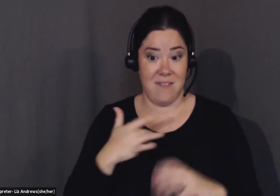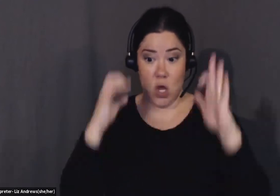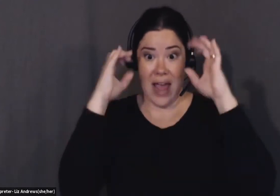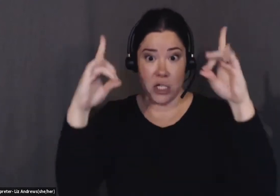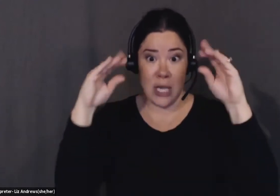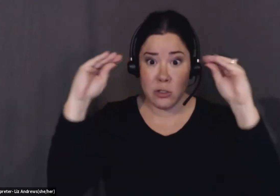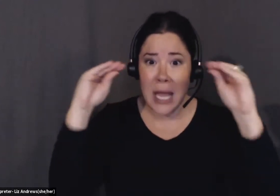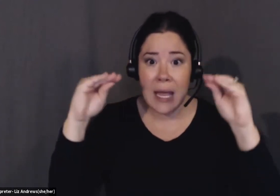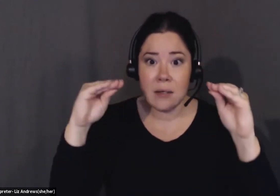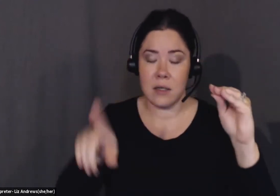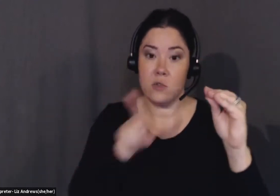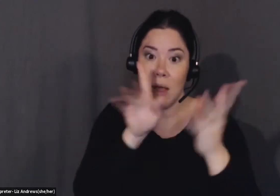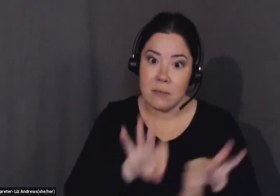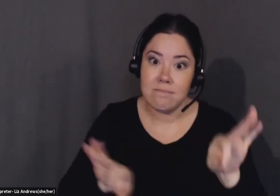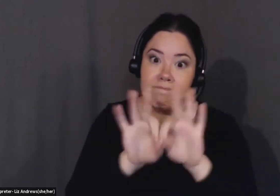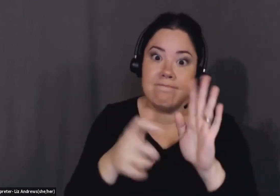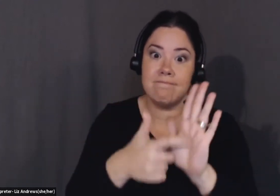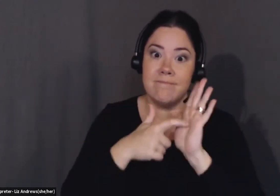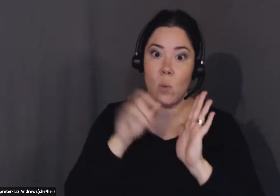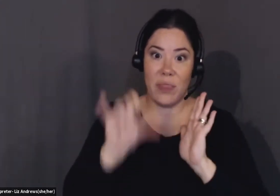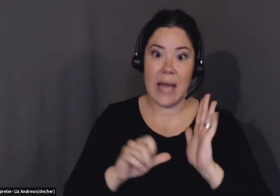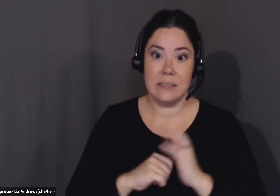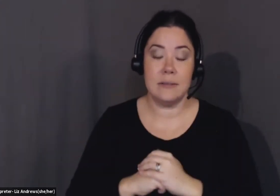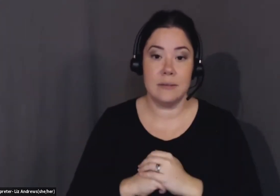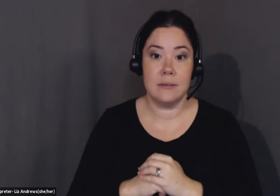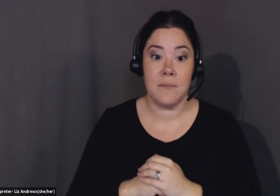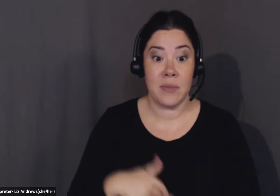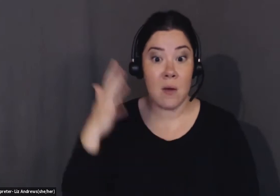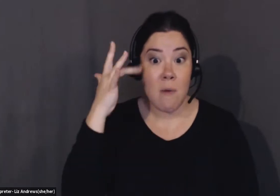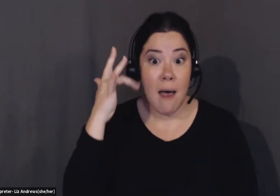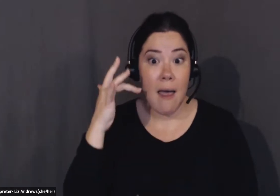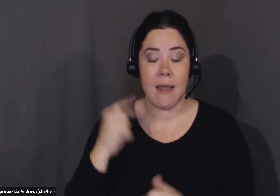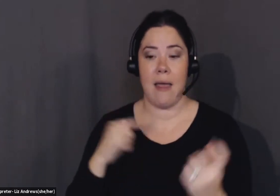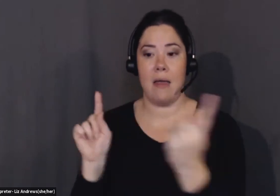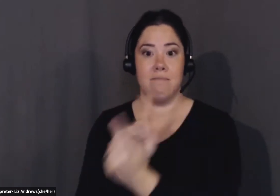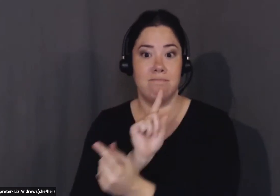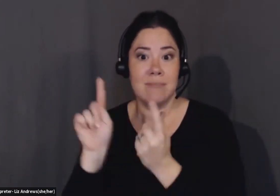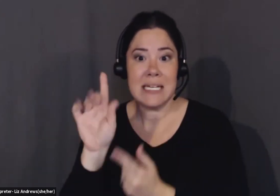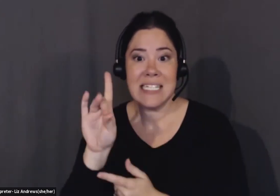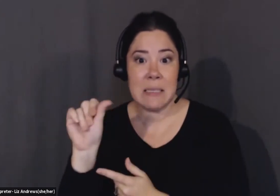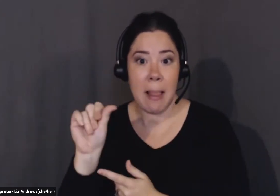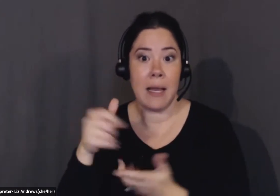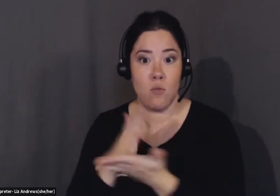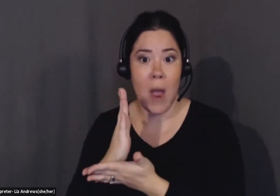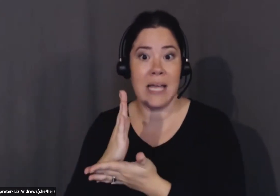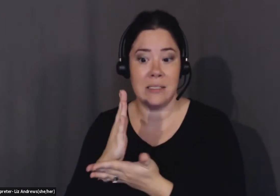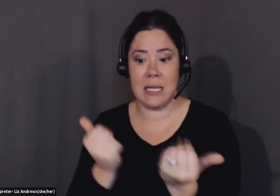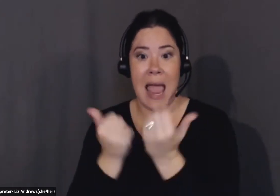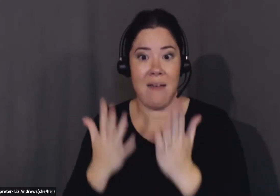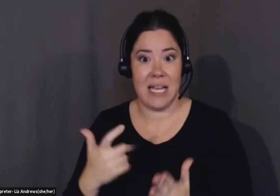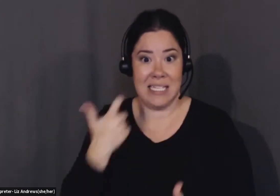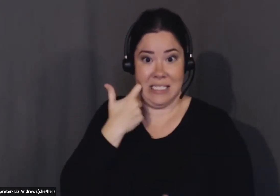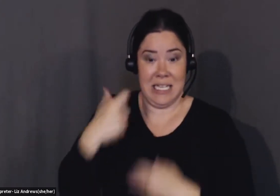it, because even I've met some disability rights advocates in the past year who do not